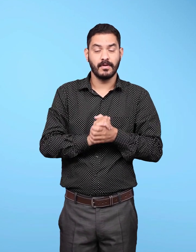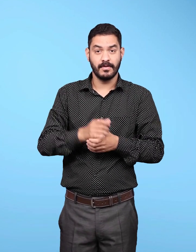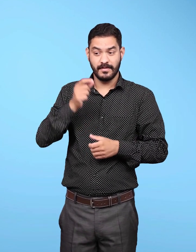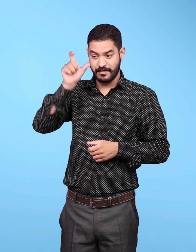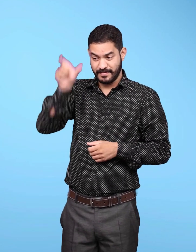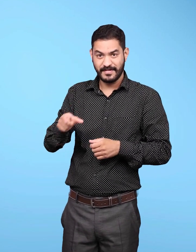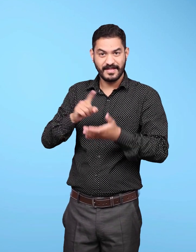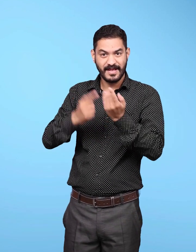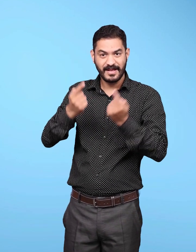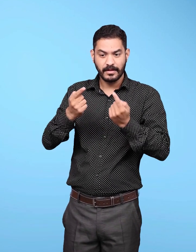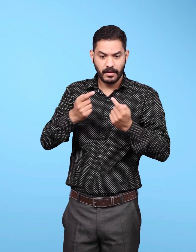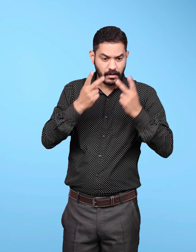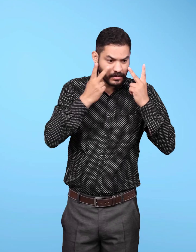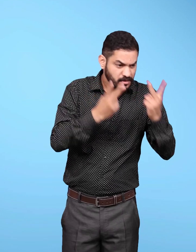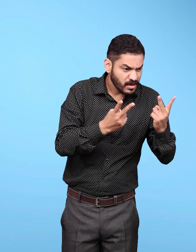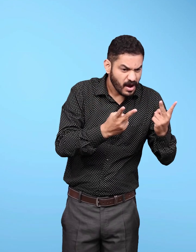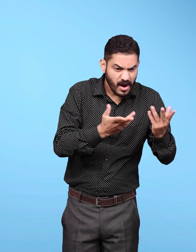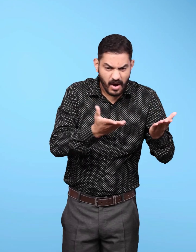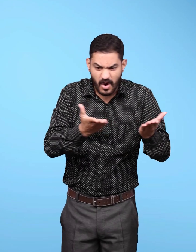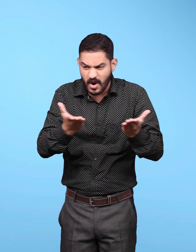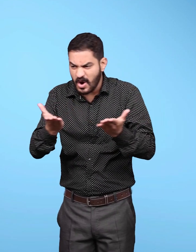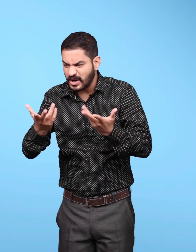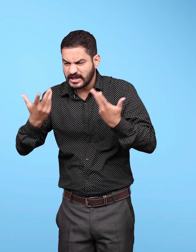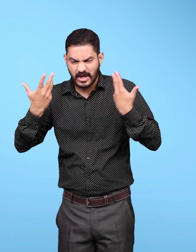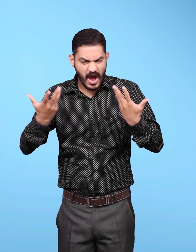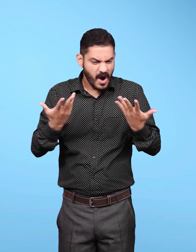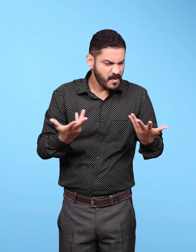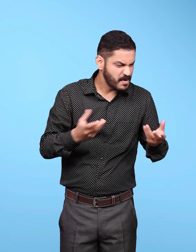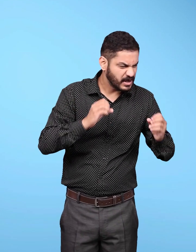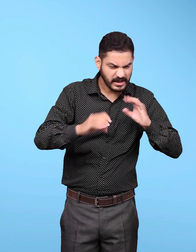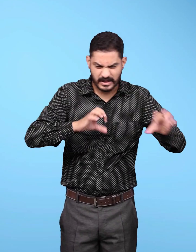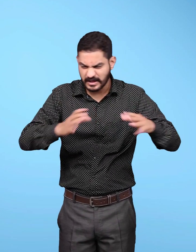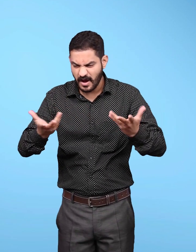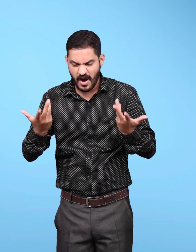And the gardener was at a loss as to how to clear the mess.